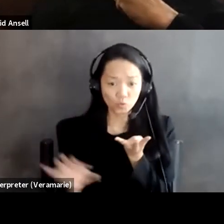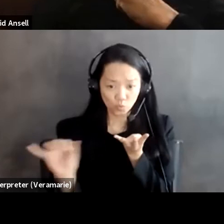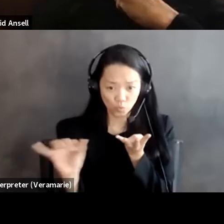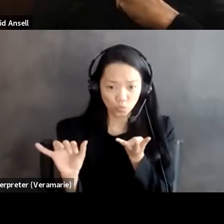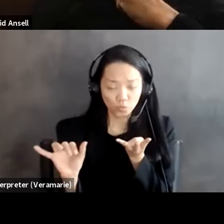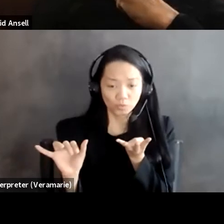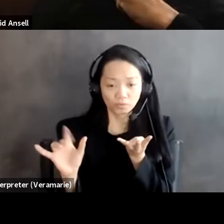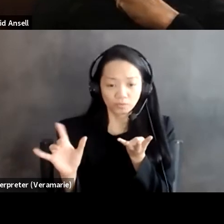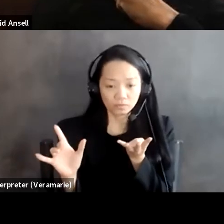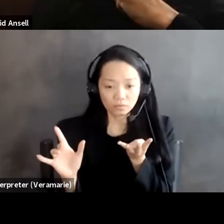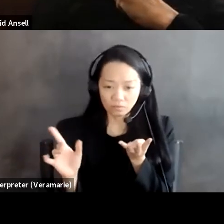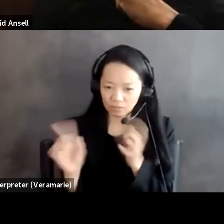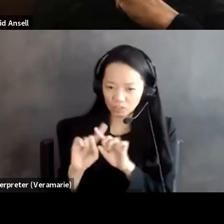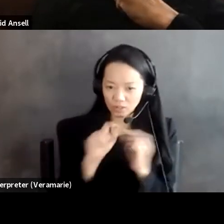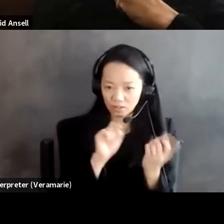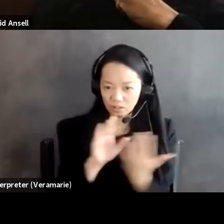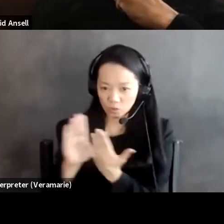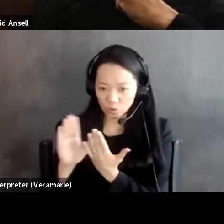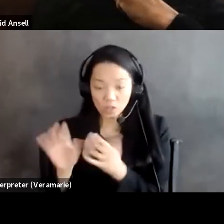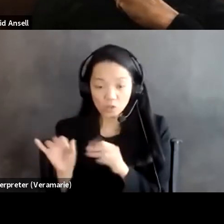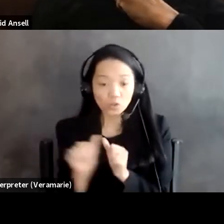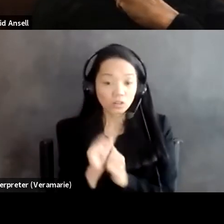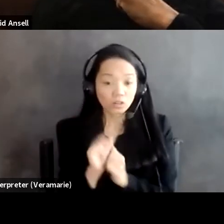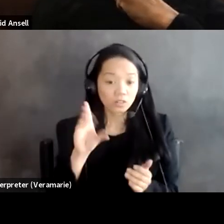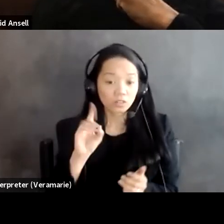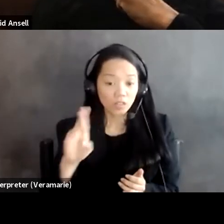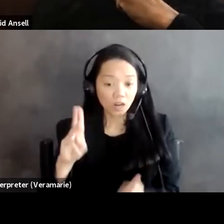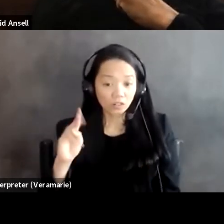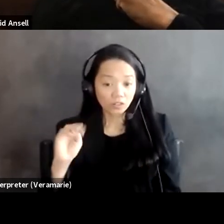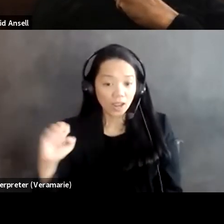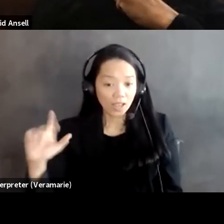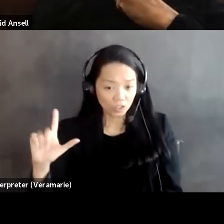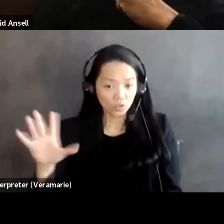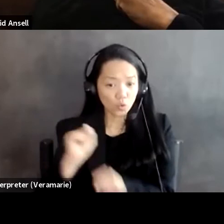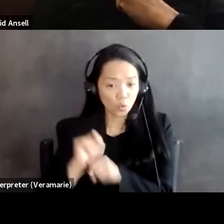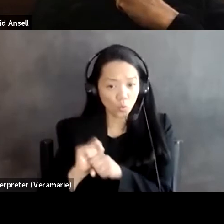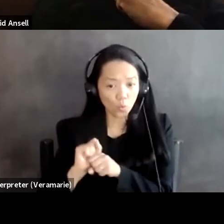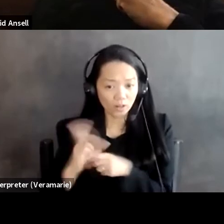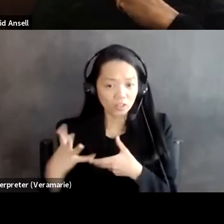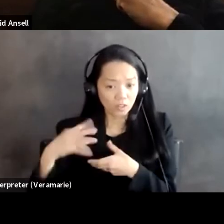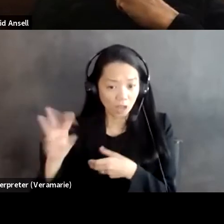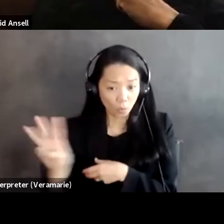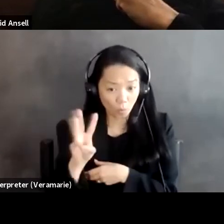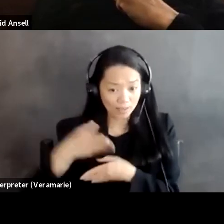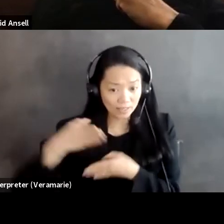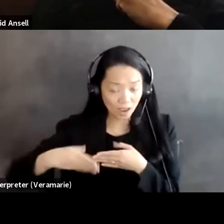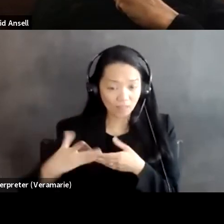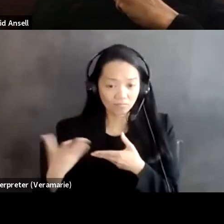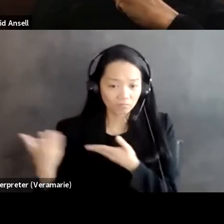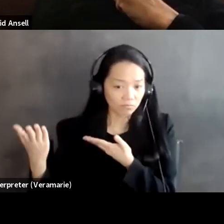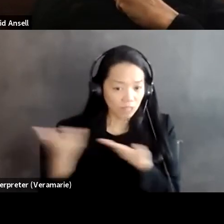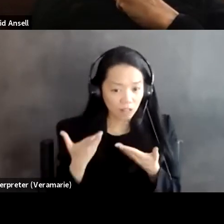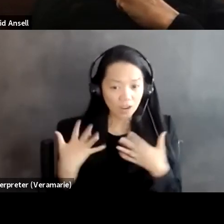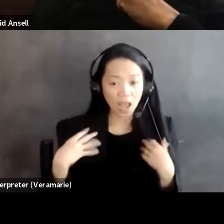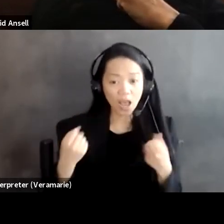ways. Dr. Ansel, your work on the west side of Chicago has included efforts to make delivery of